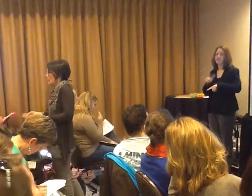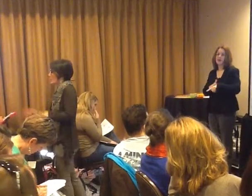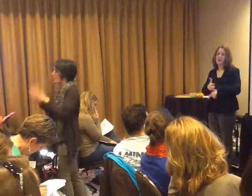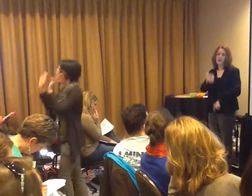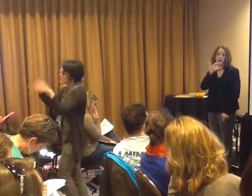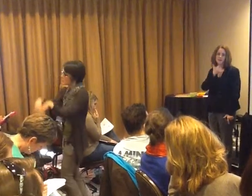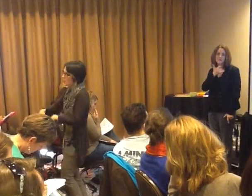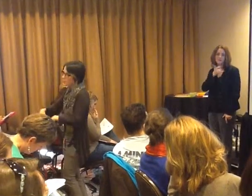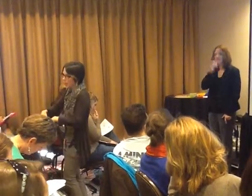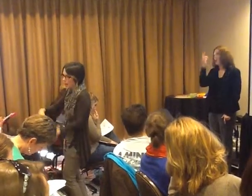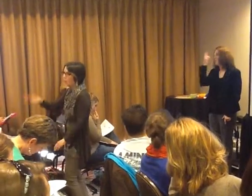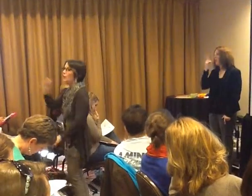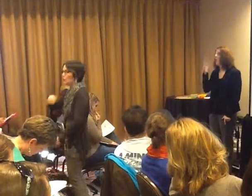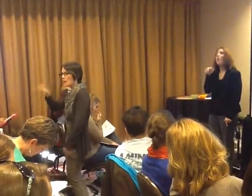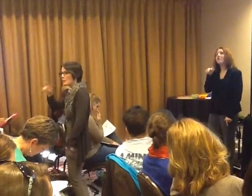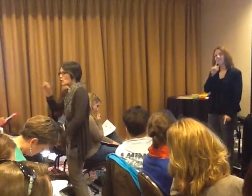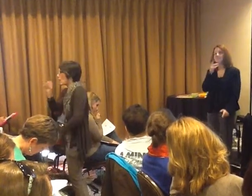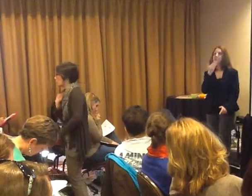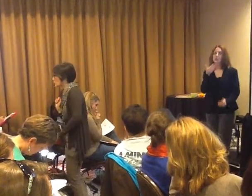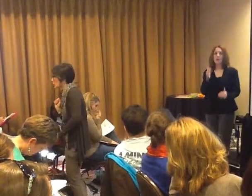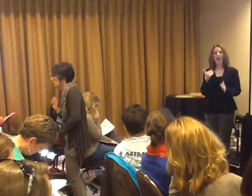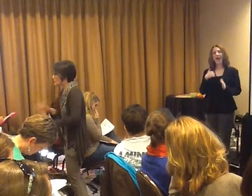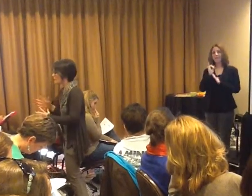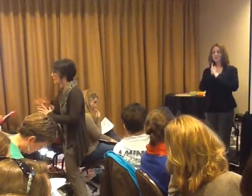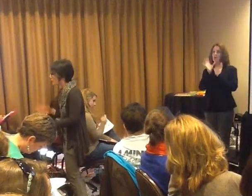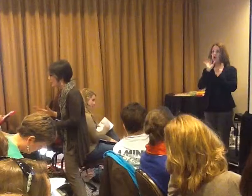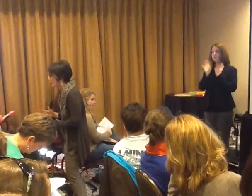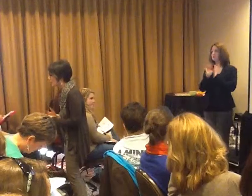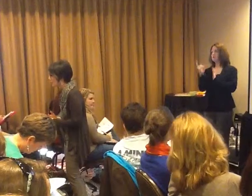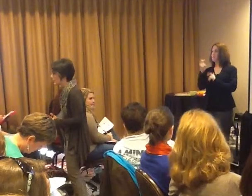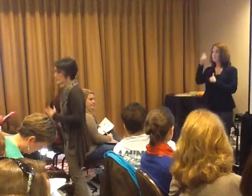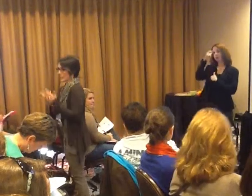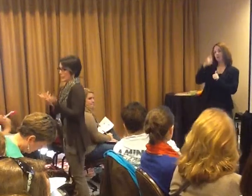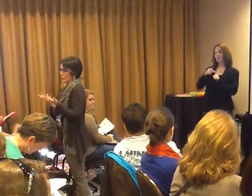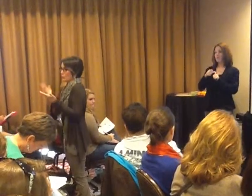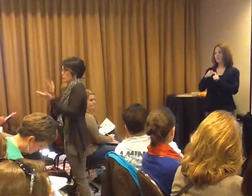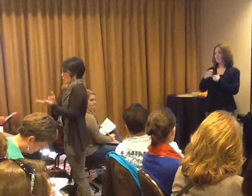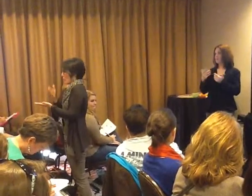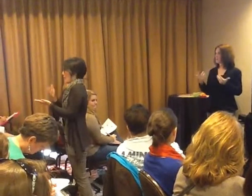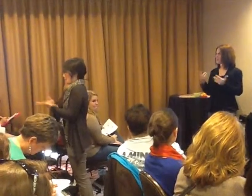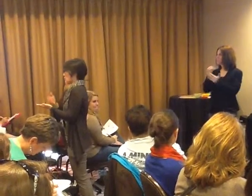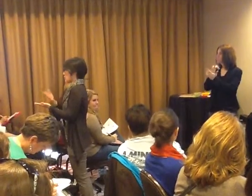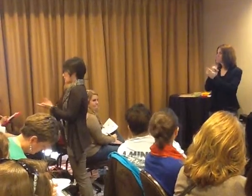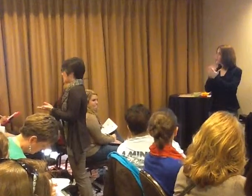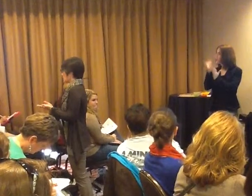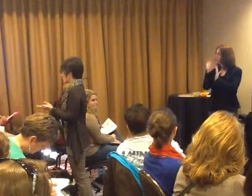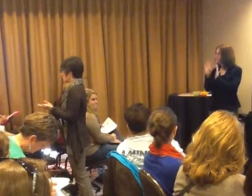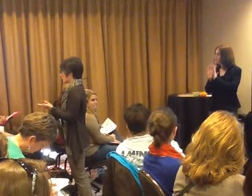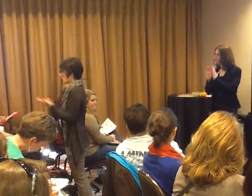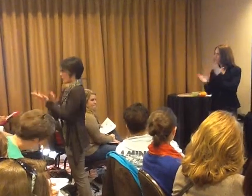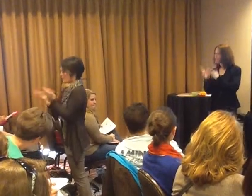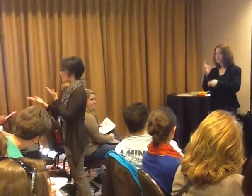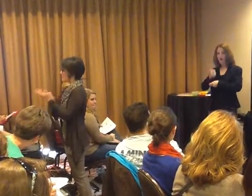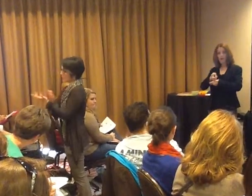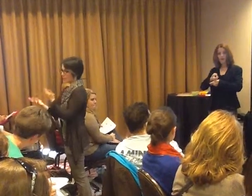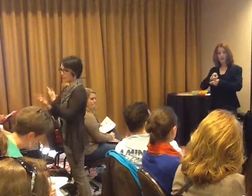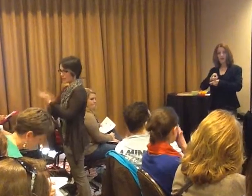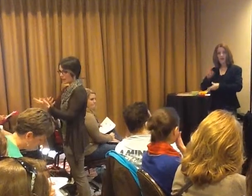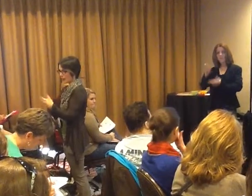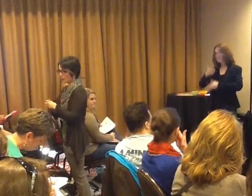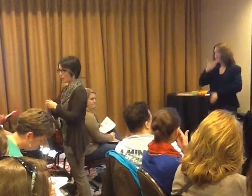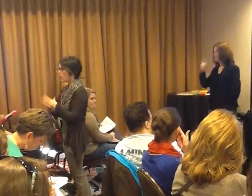don't realize. We're like, oh, this will be a good way. We'll have them draw a picture of something that they remember. Drawing the picture might be really difficult. They might be